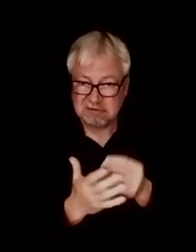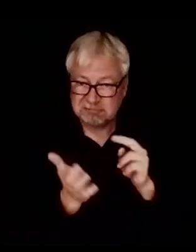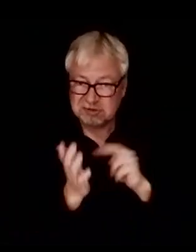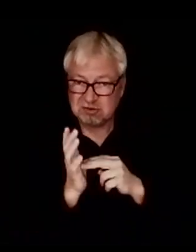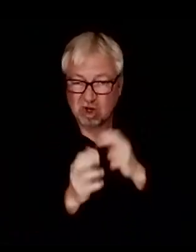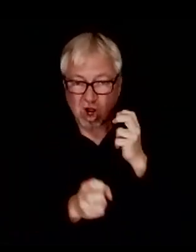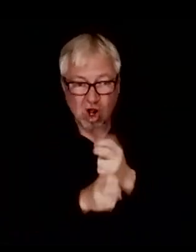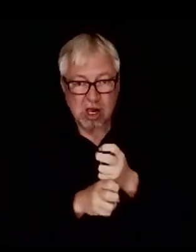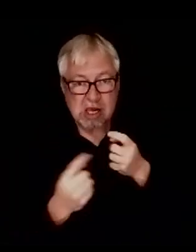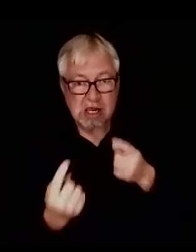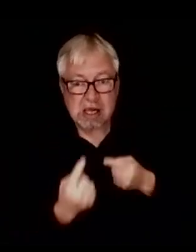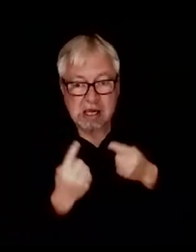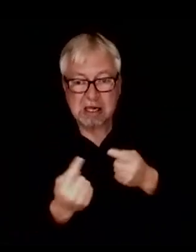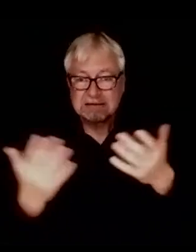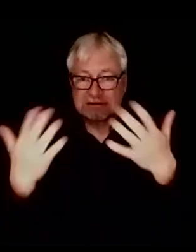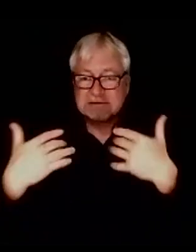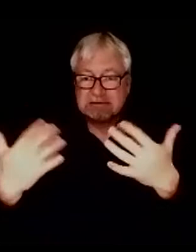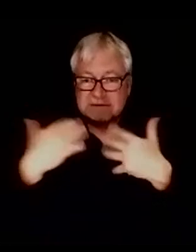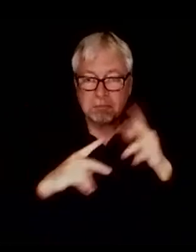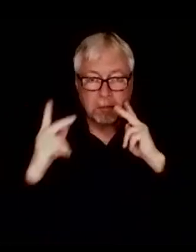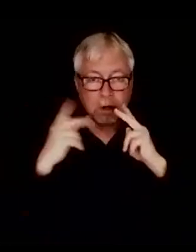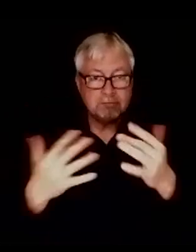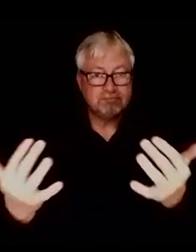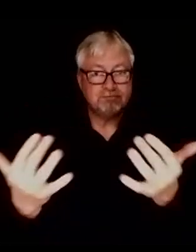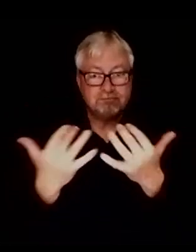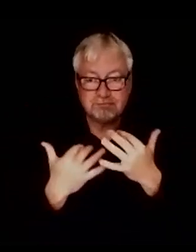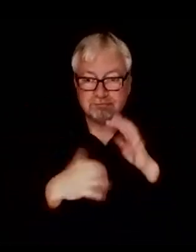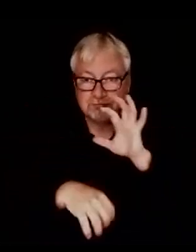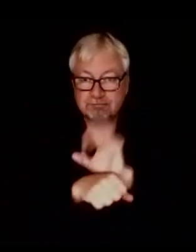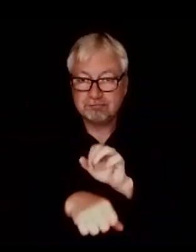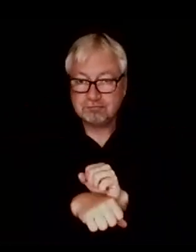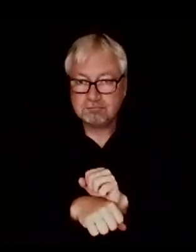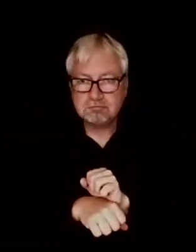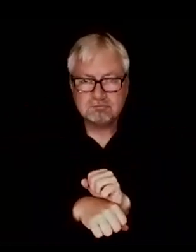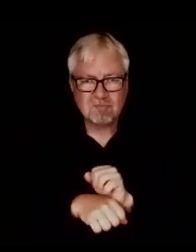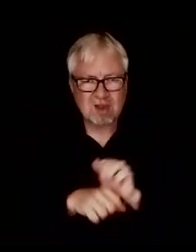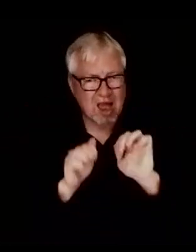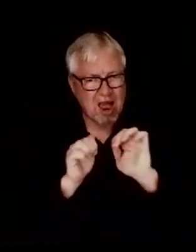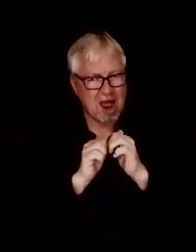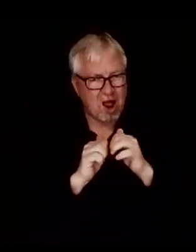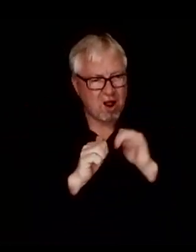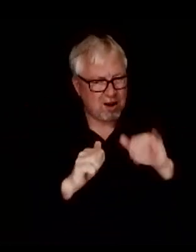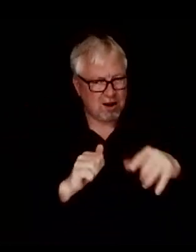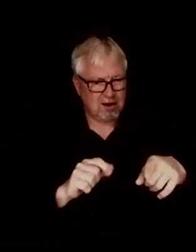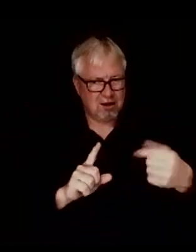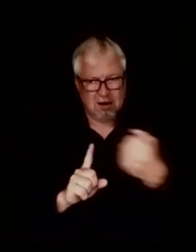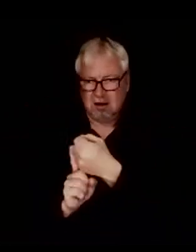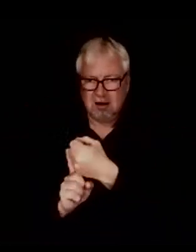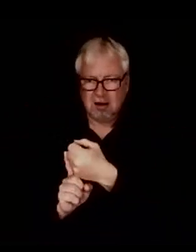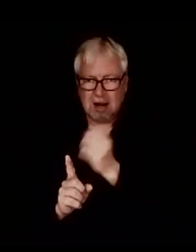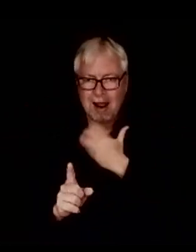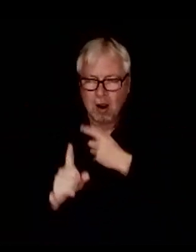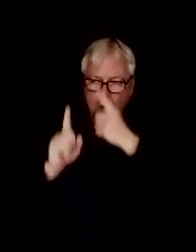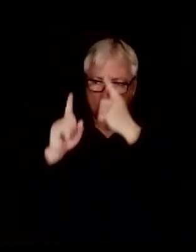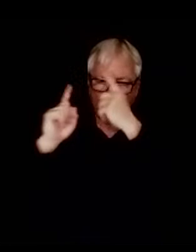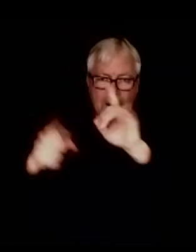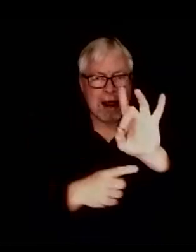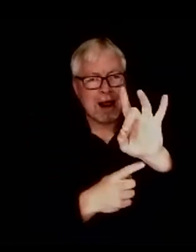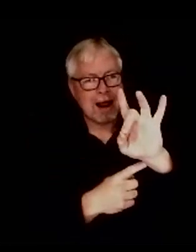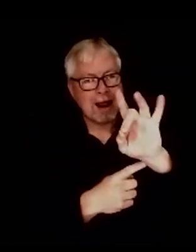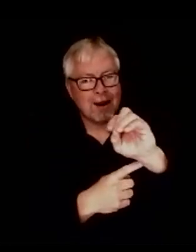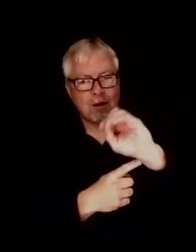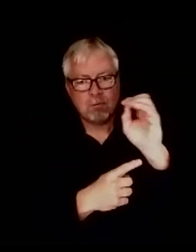make of this? How does this affect our goal of getting to 80%? And how will you respond to what appears to be sort